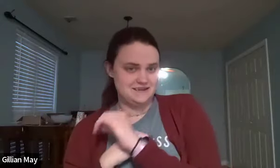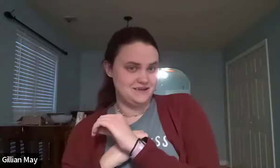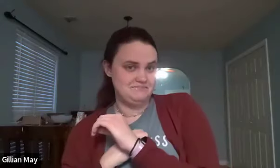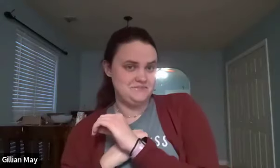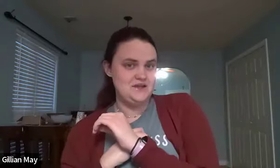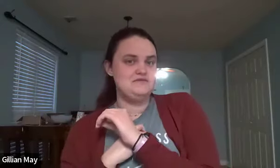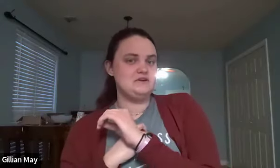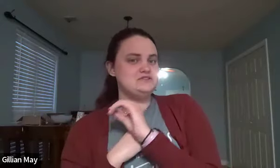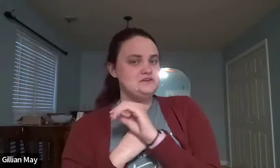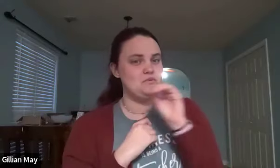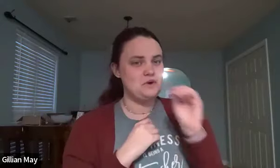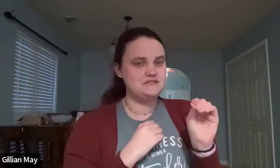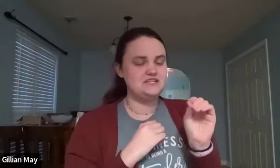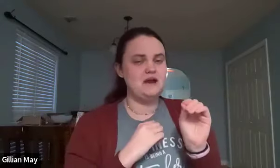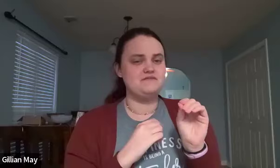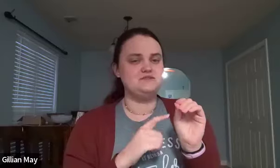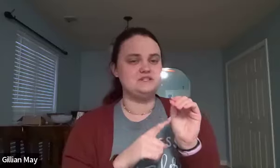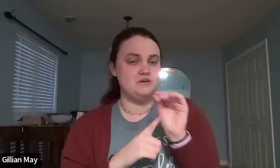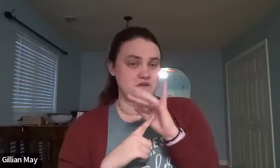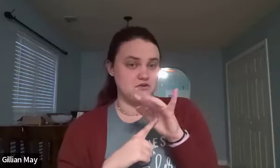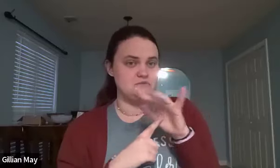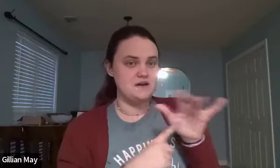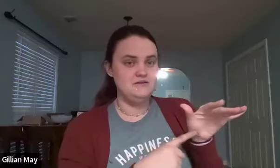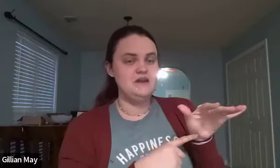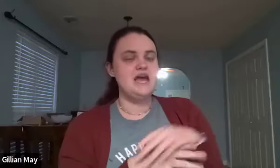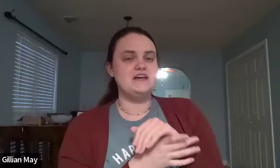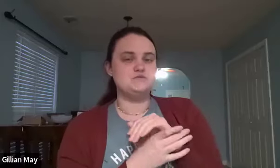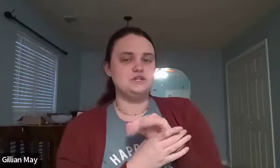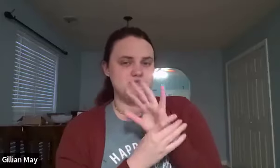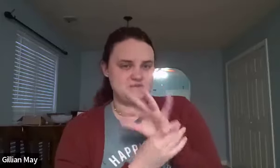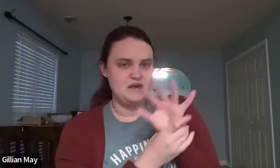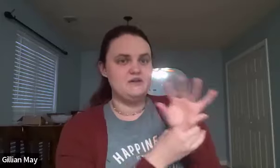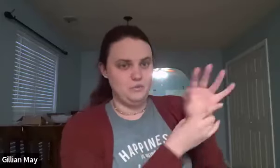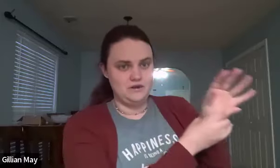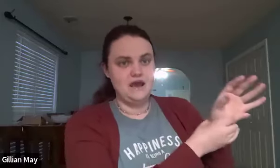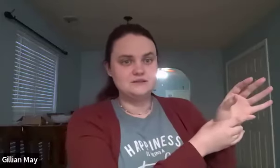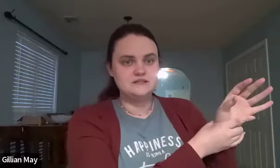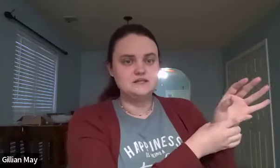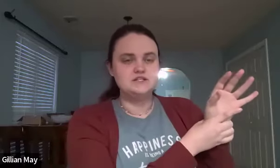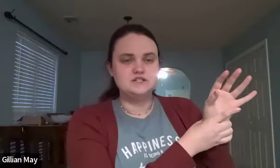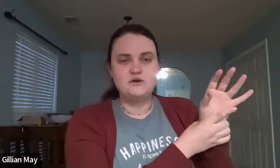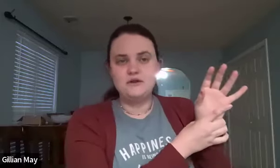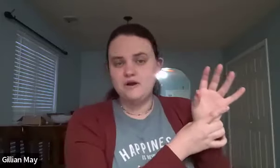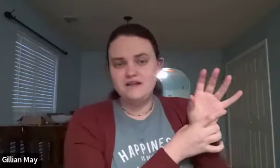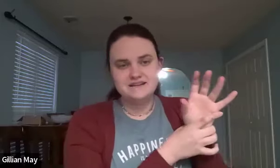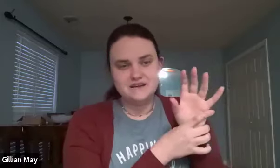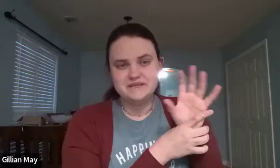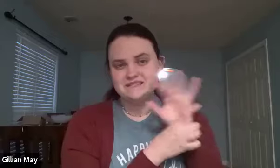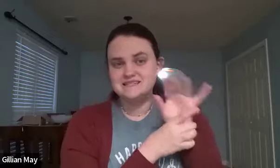sign. There are certain words that you have to what's called fingerspell, and that's where you spell the word out. So there are a lot of instances